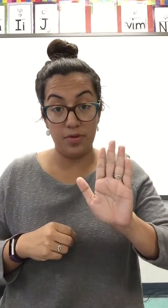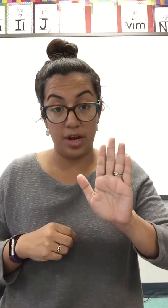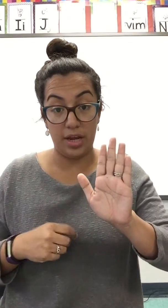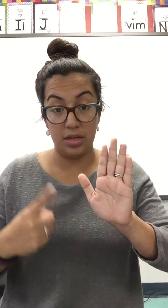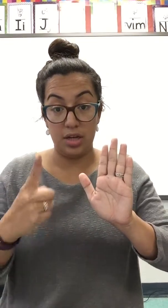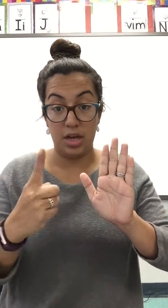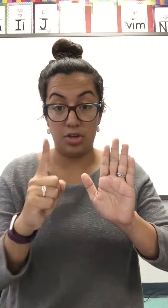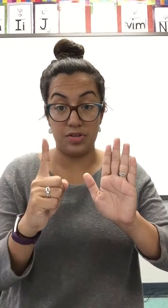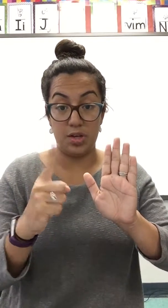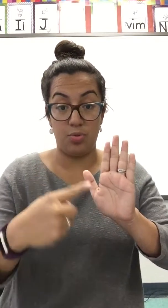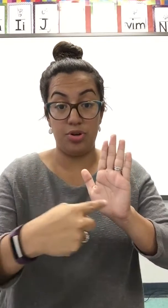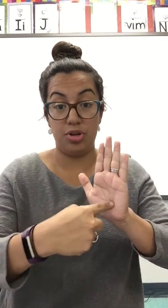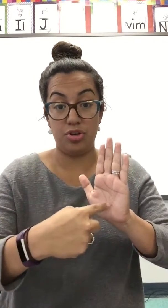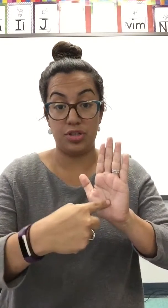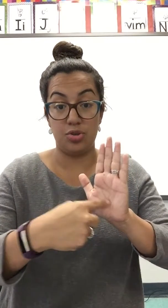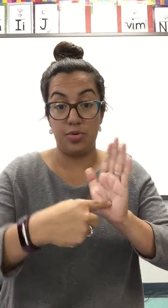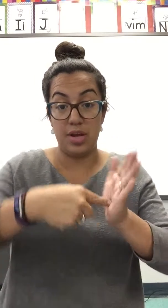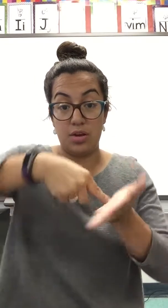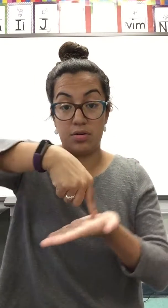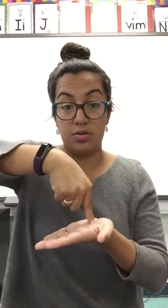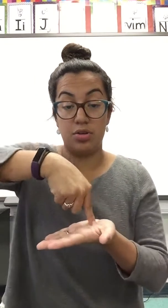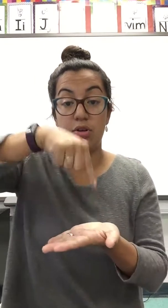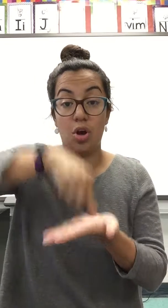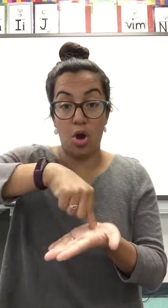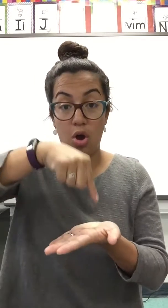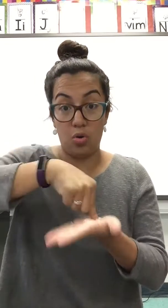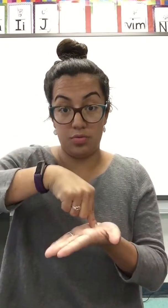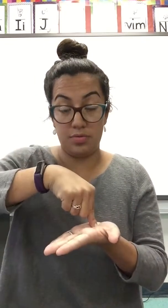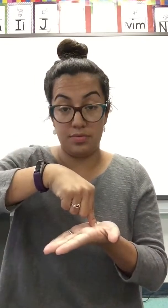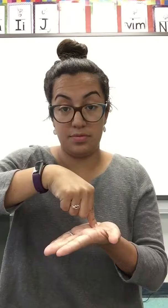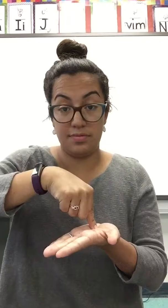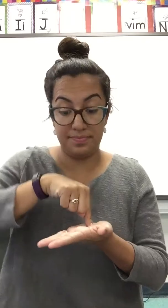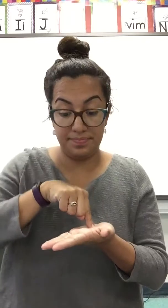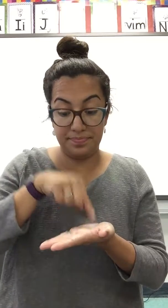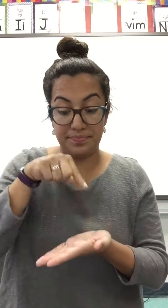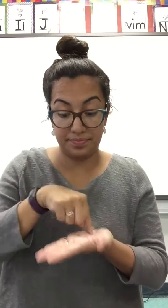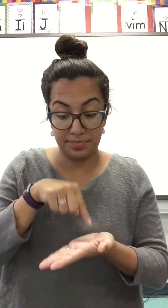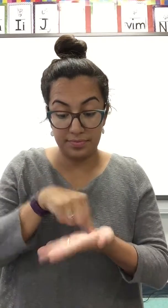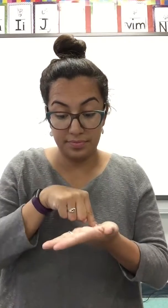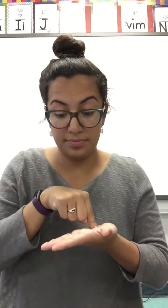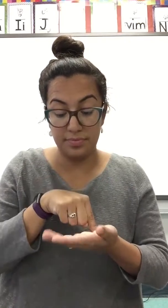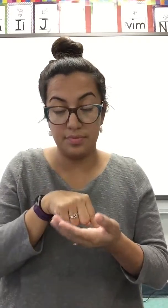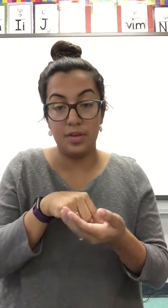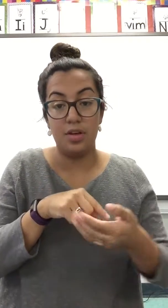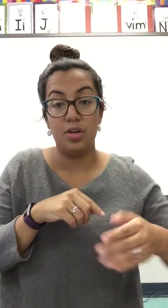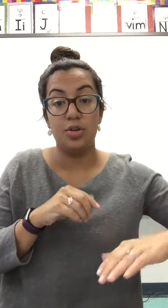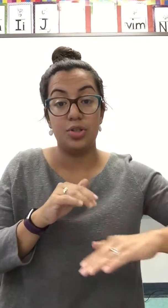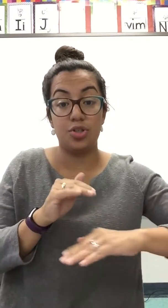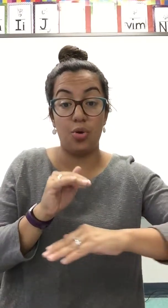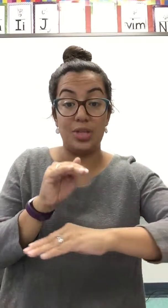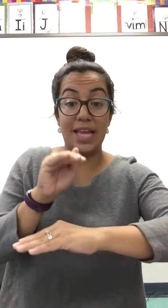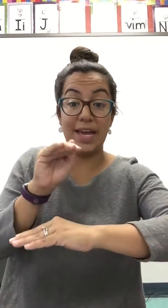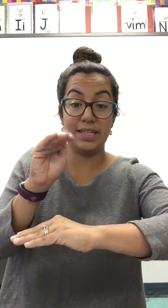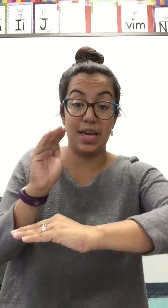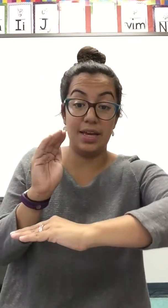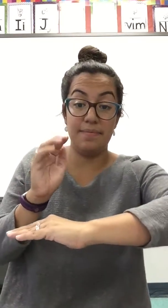I don't know means I don't know. So you're going to take your hand, and you're going to say I know and don't know. You're